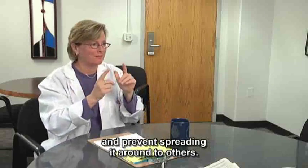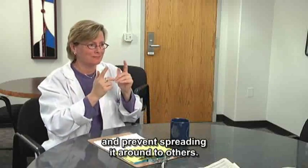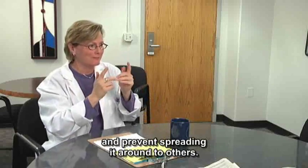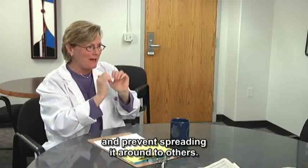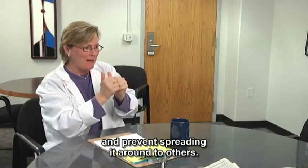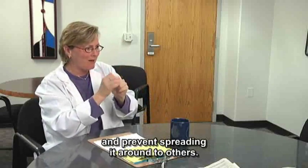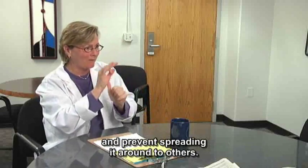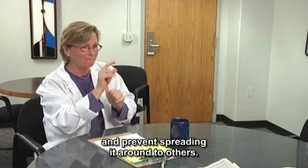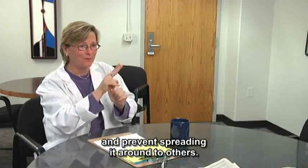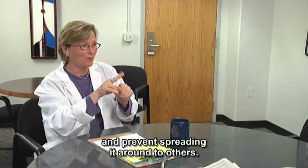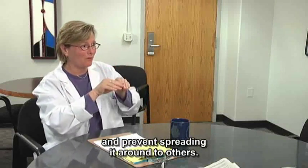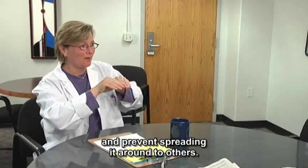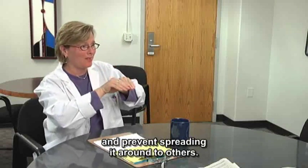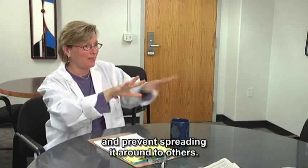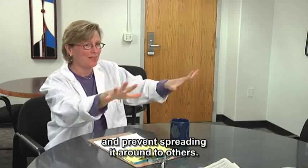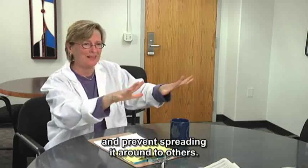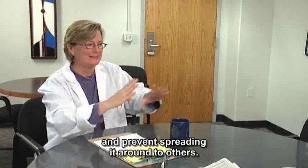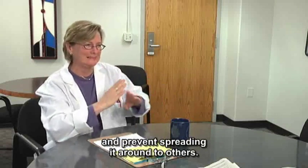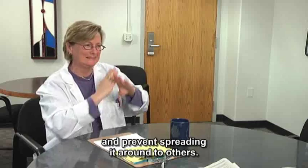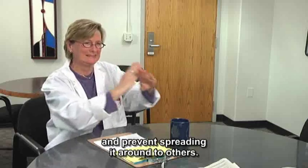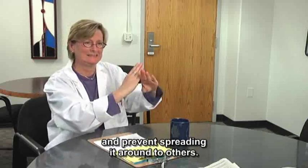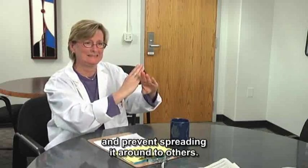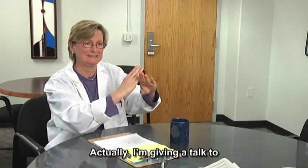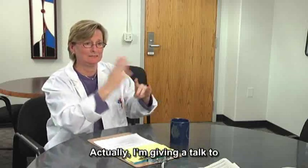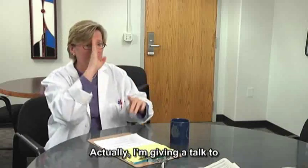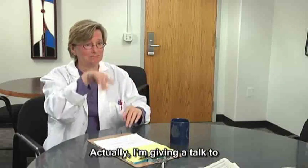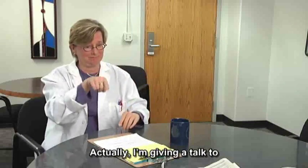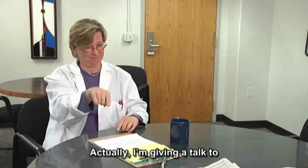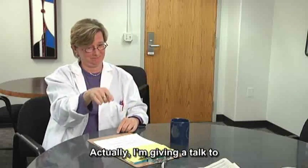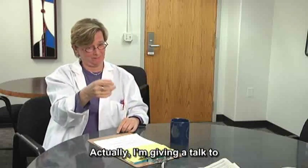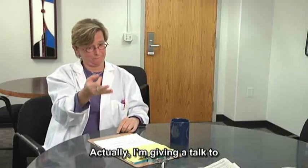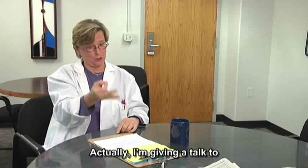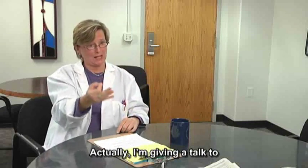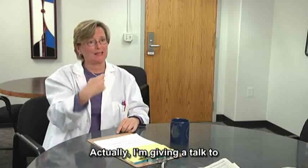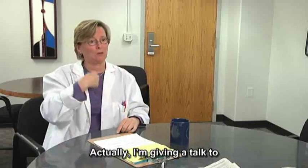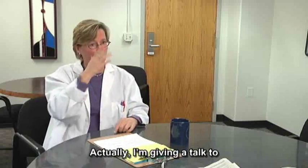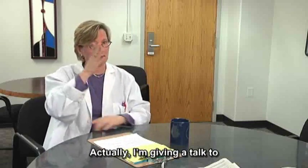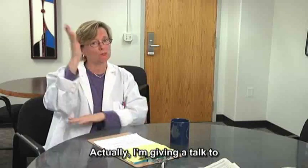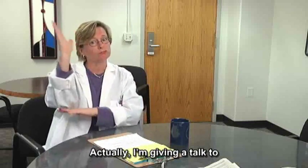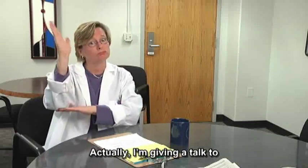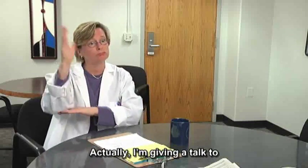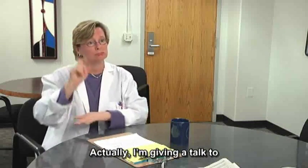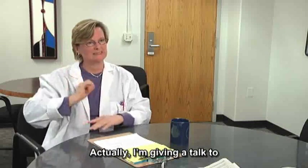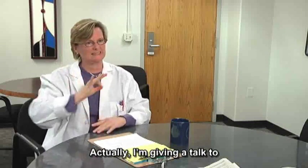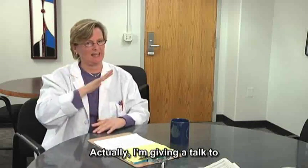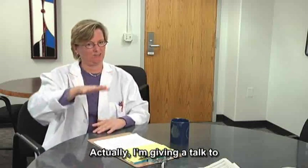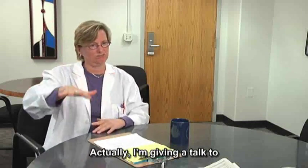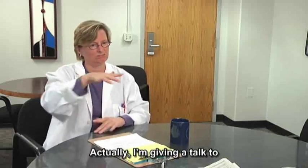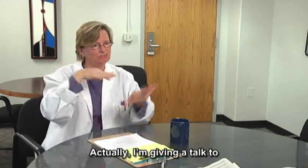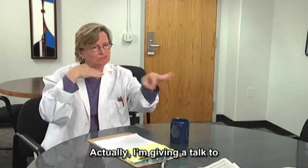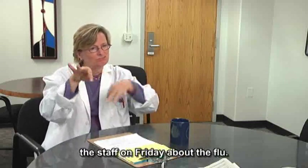spreading it around to others. Actually, I'm giving a talk to the staff on Friday about the flu.